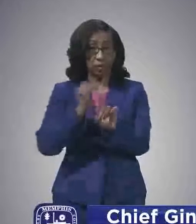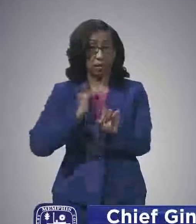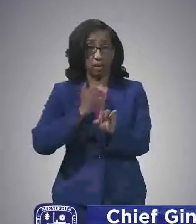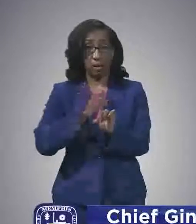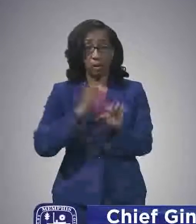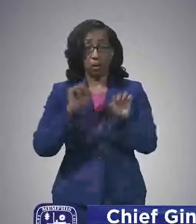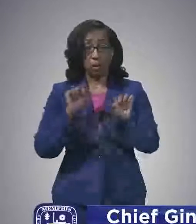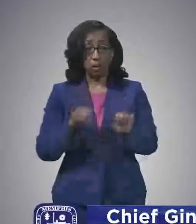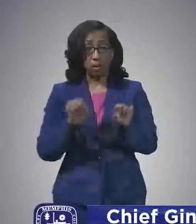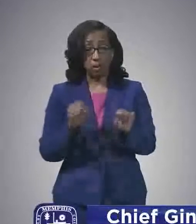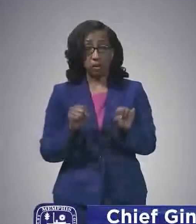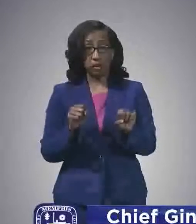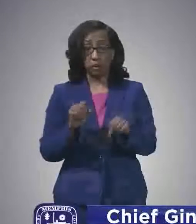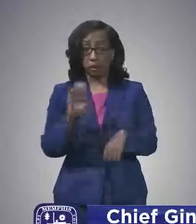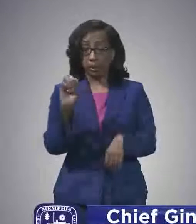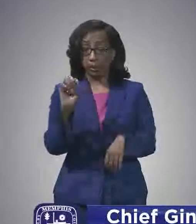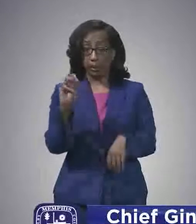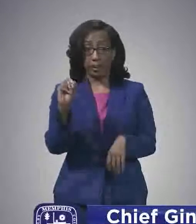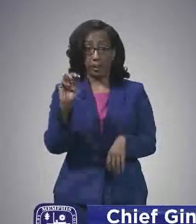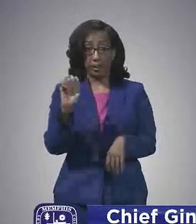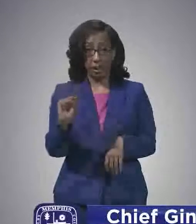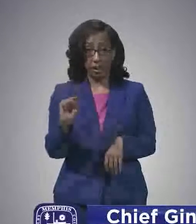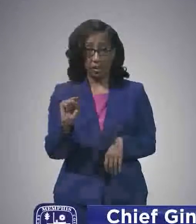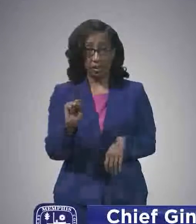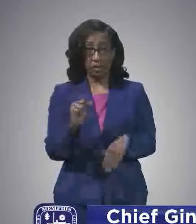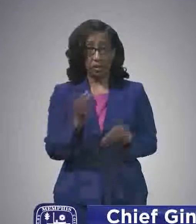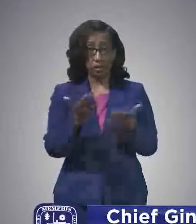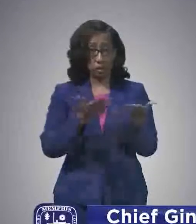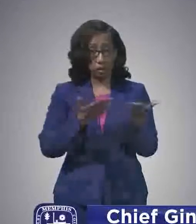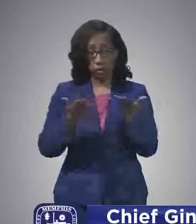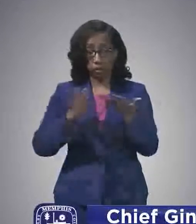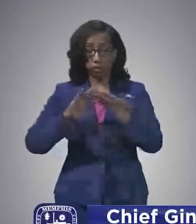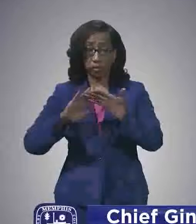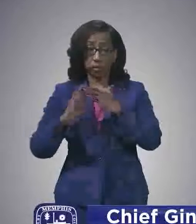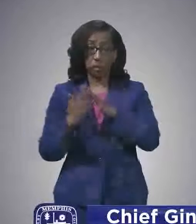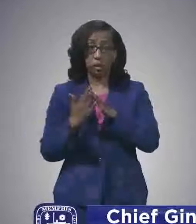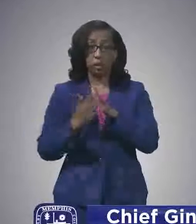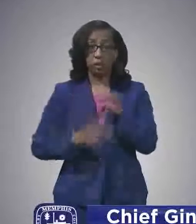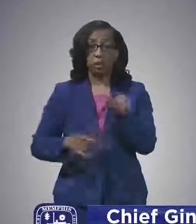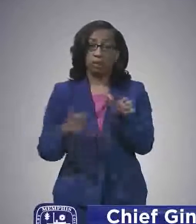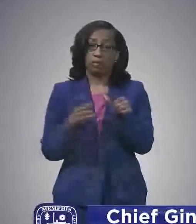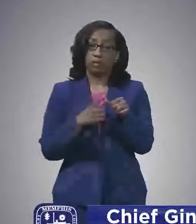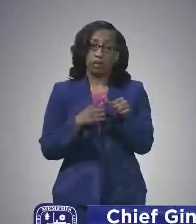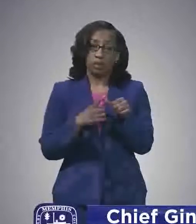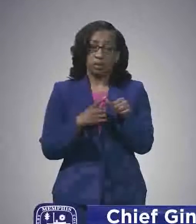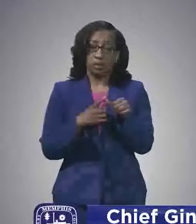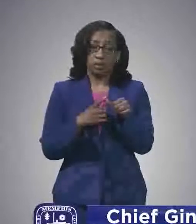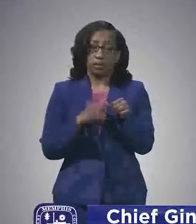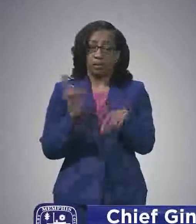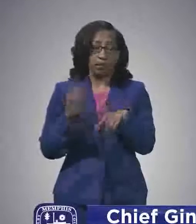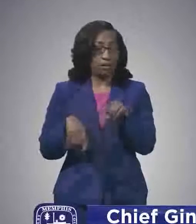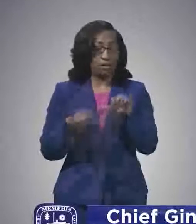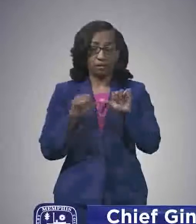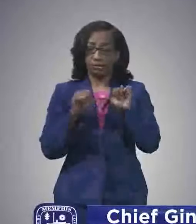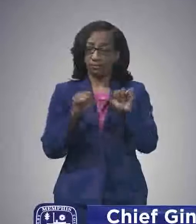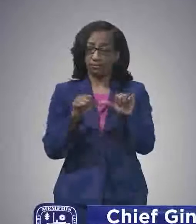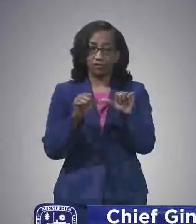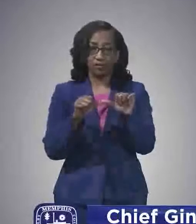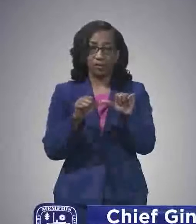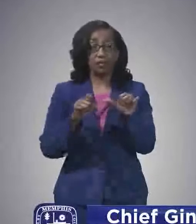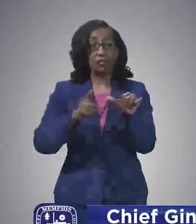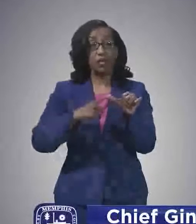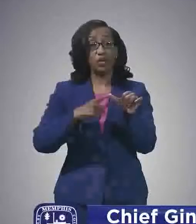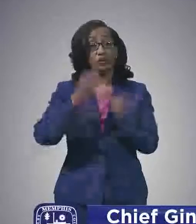deliver EMS systems in the community. But first and foremost, I can't go on any further without saying thank